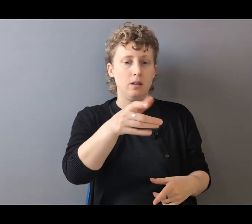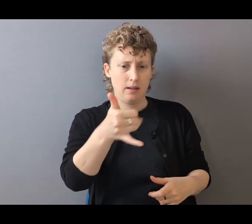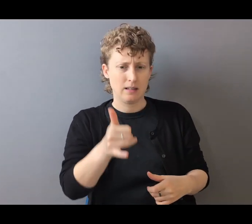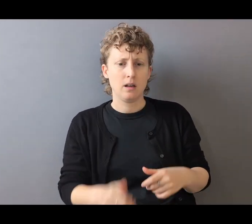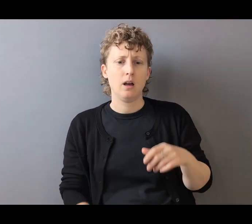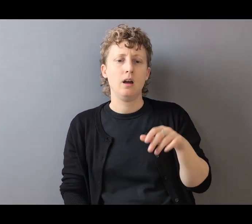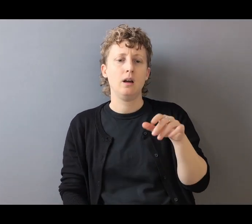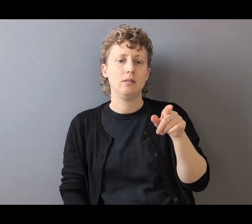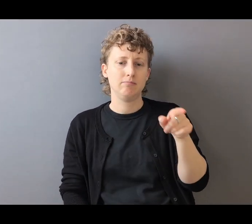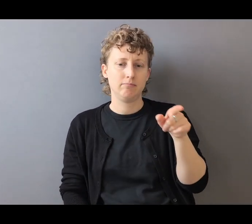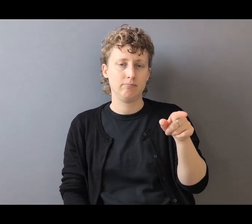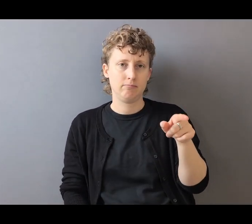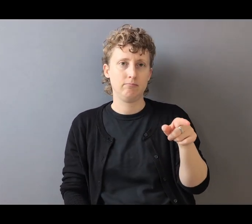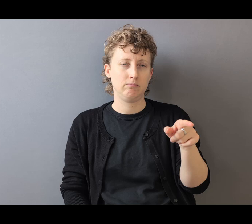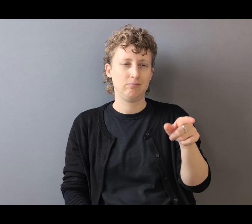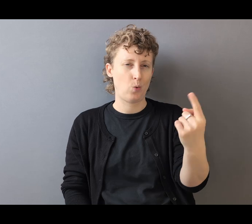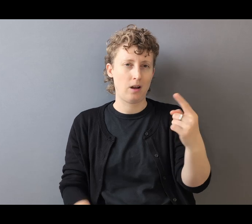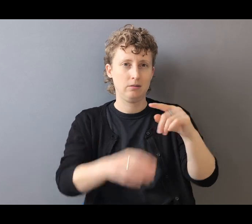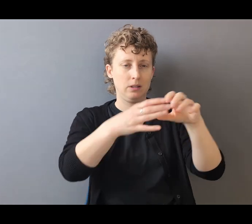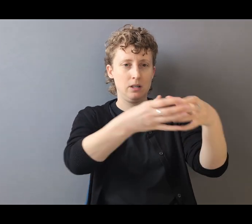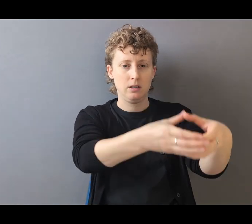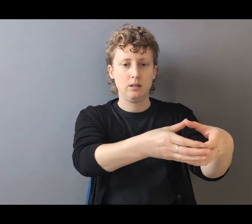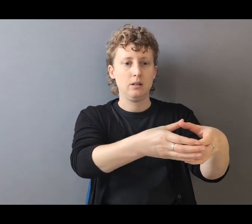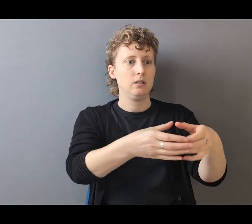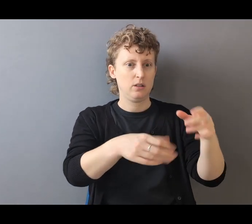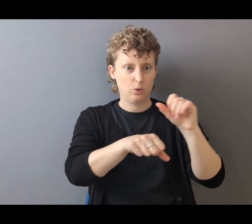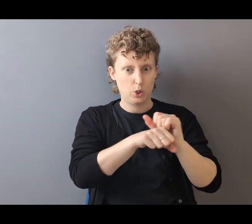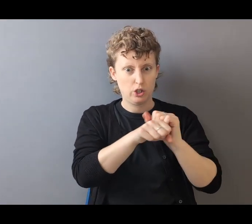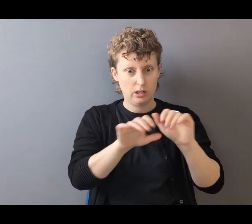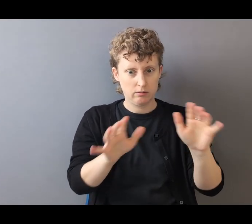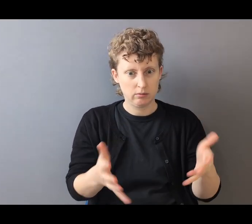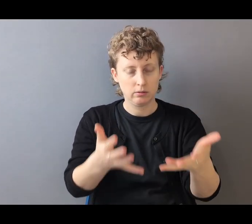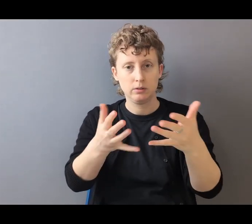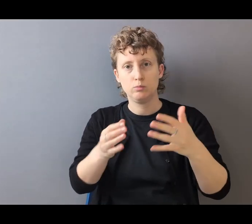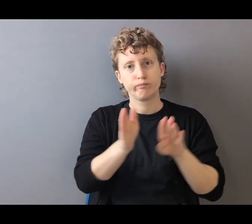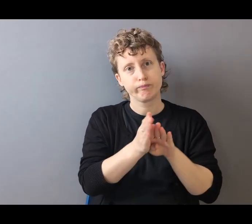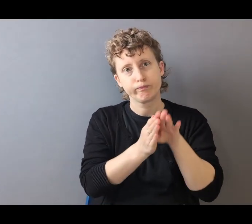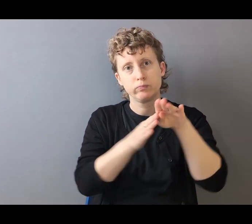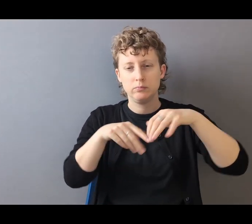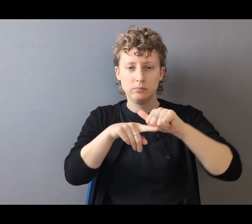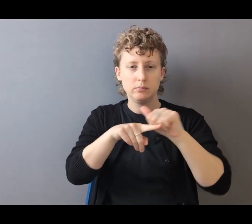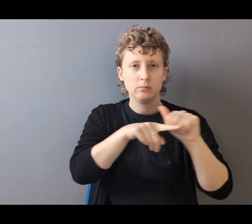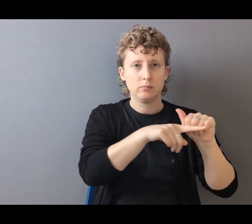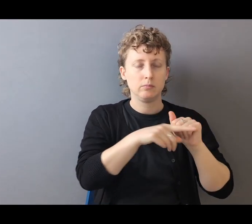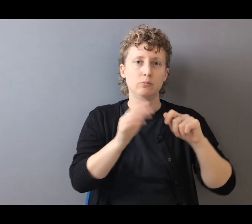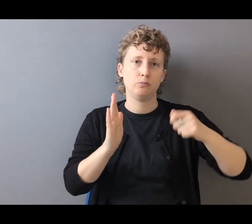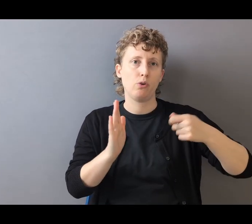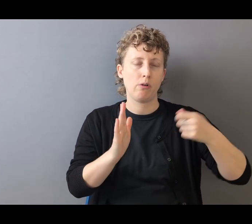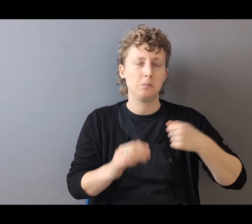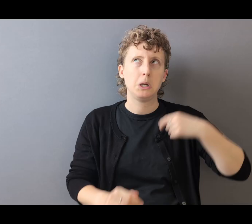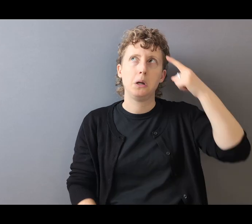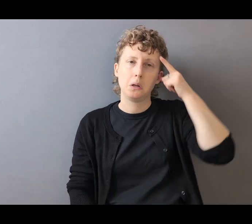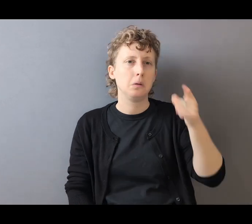part of our Global Accessibility Global Leadership Council, he has been working quite a lot on apprenticeships, and I think that the